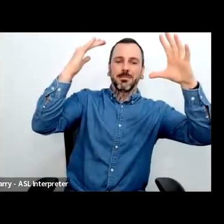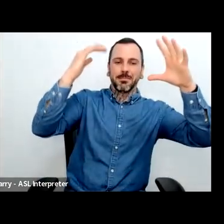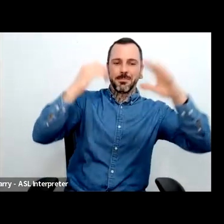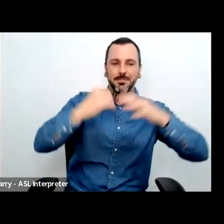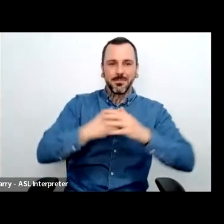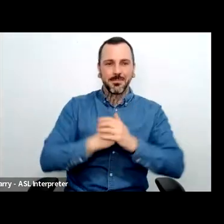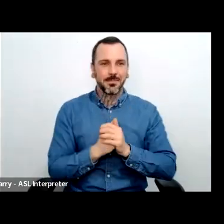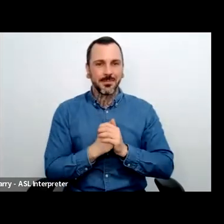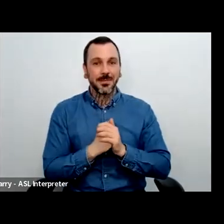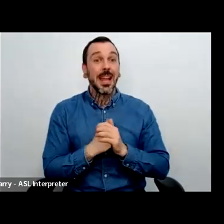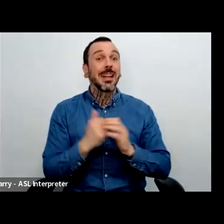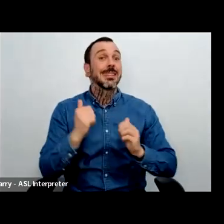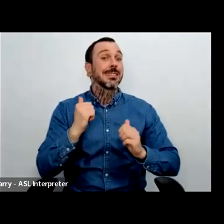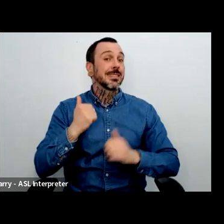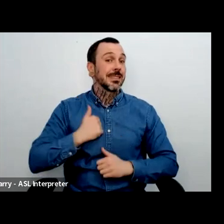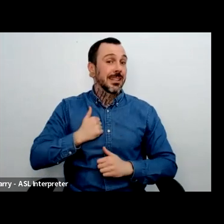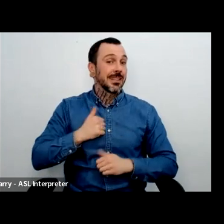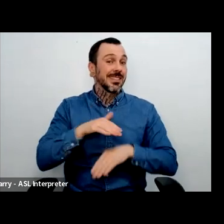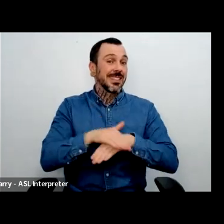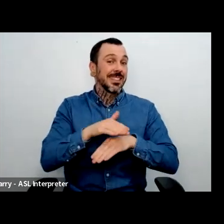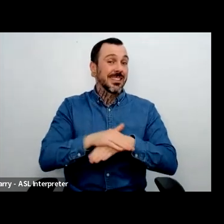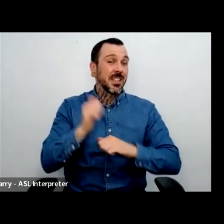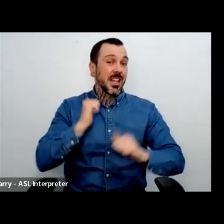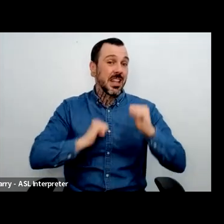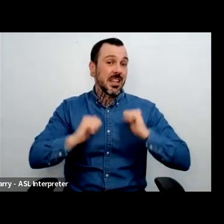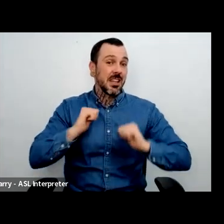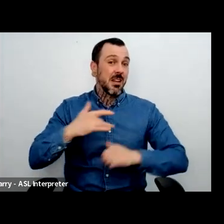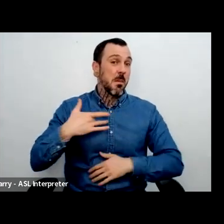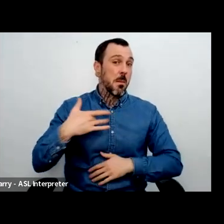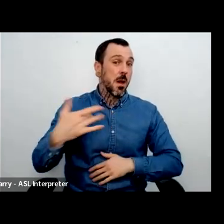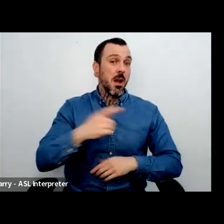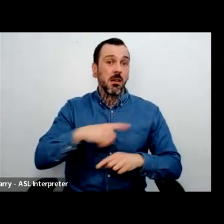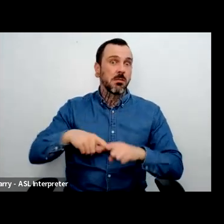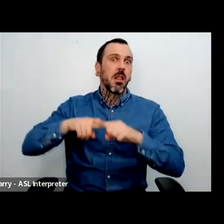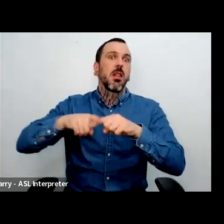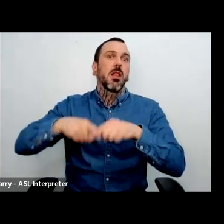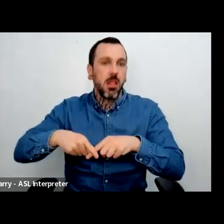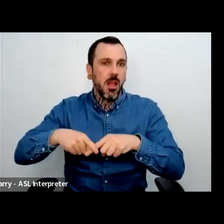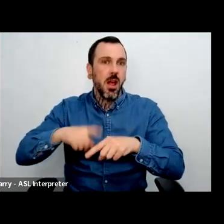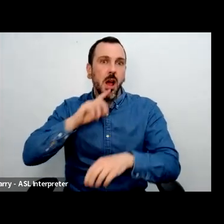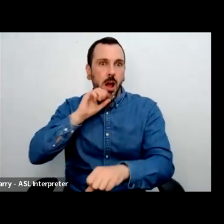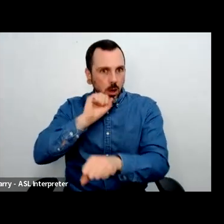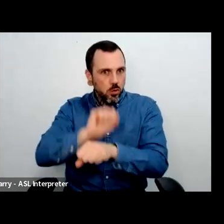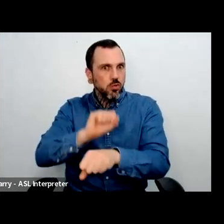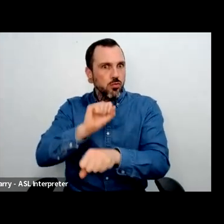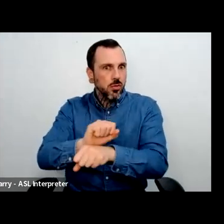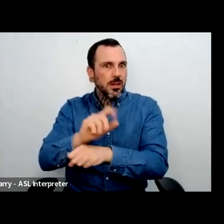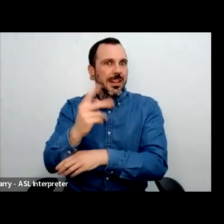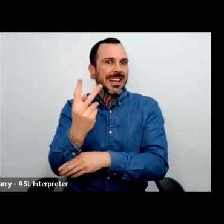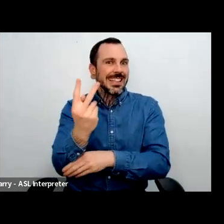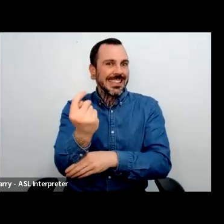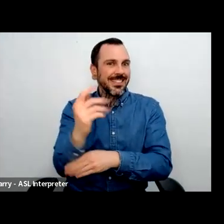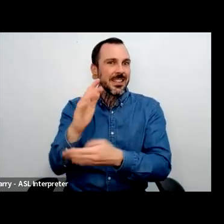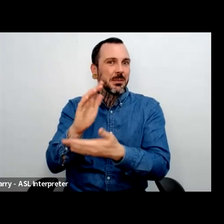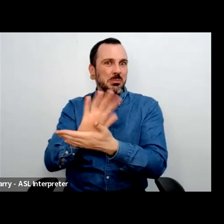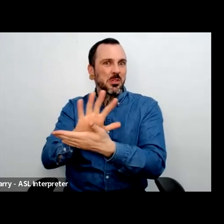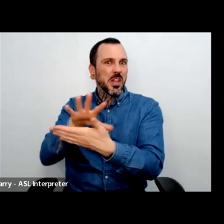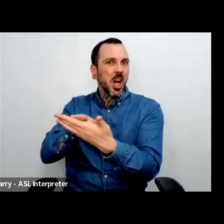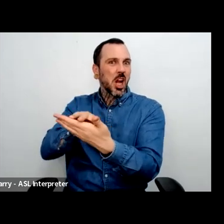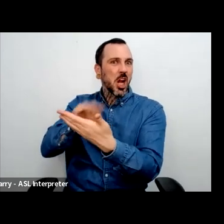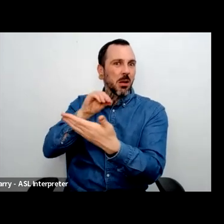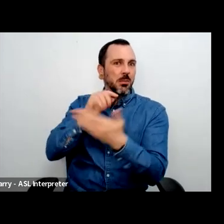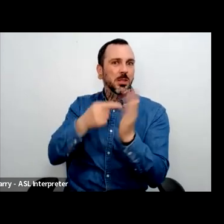Canadian English-speaking theater, is a heavy reliance on realism and trying to be film and TV on stage. And that's